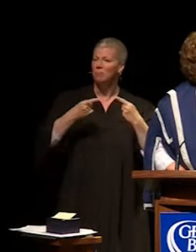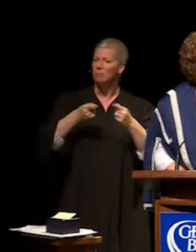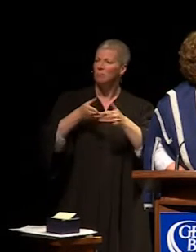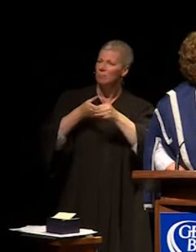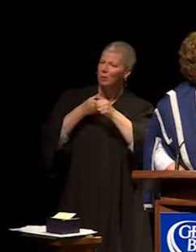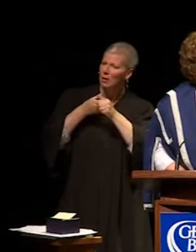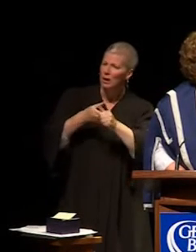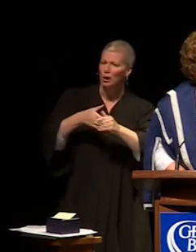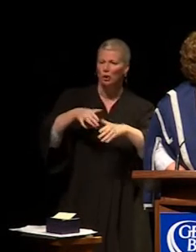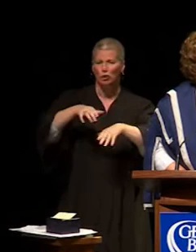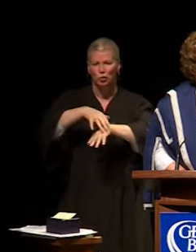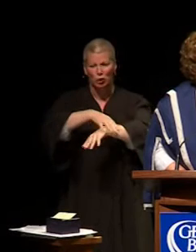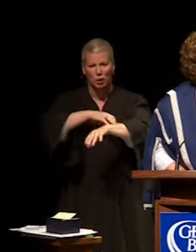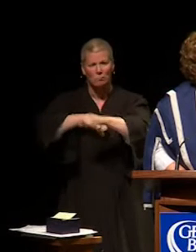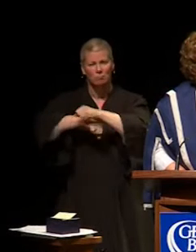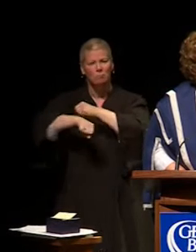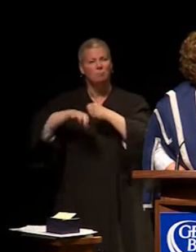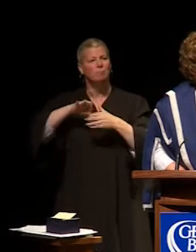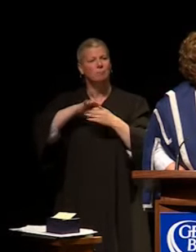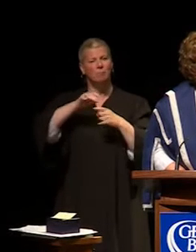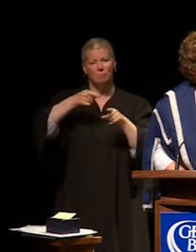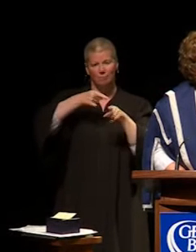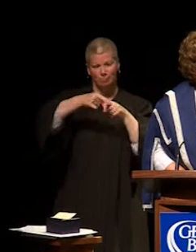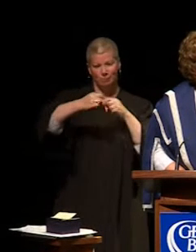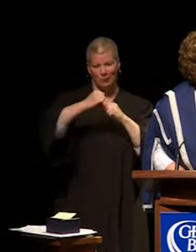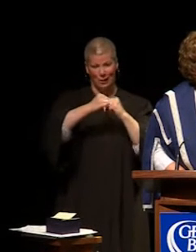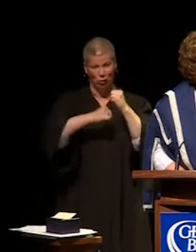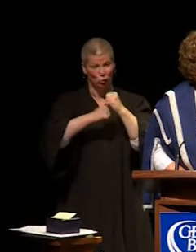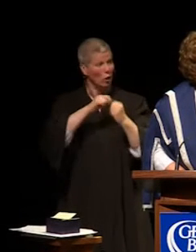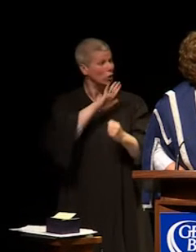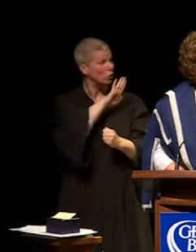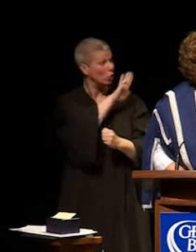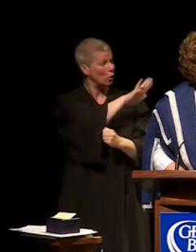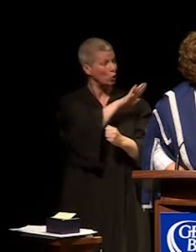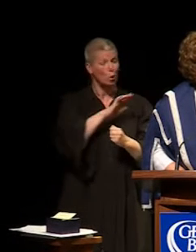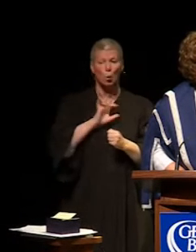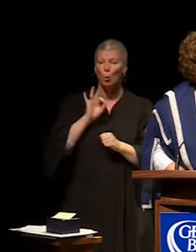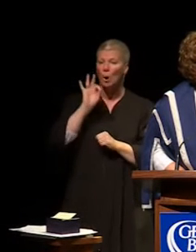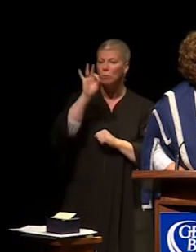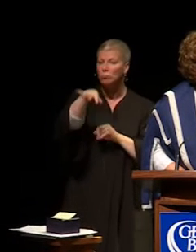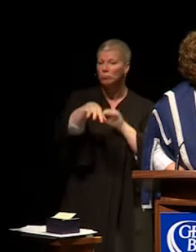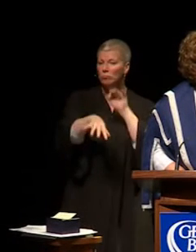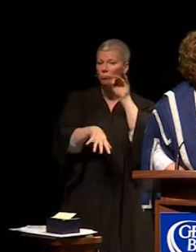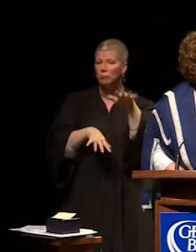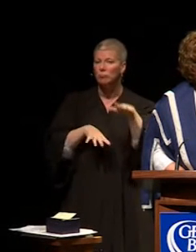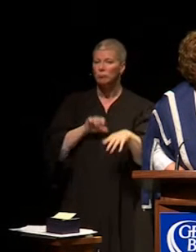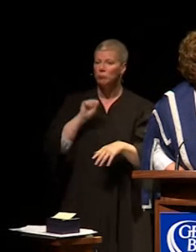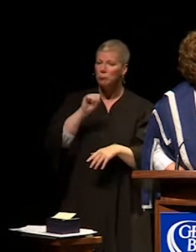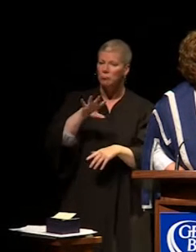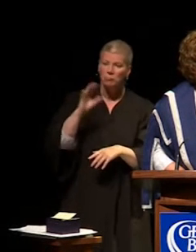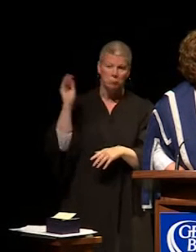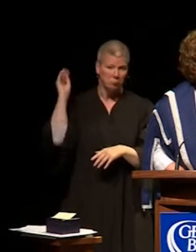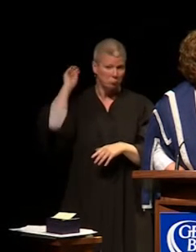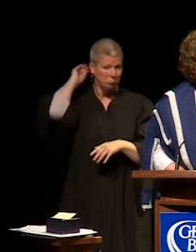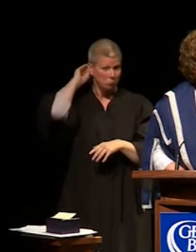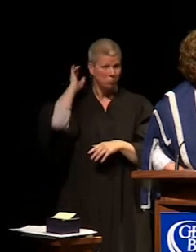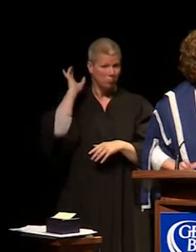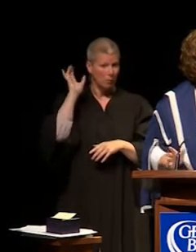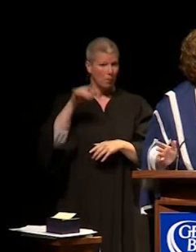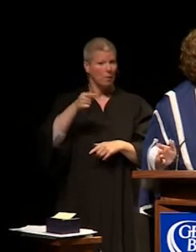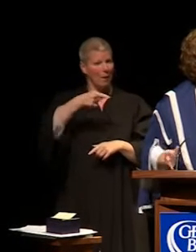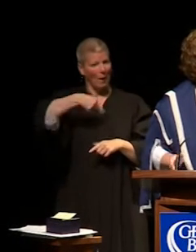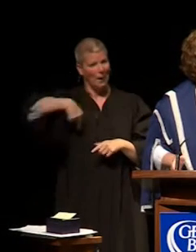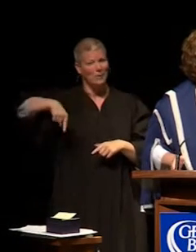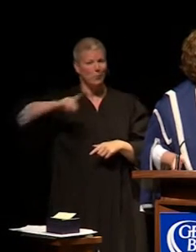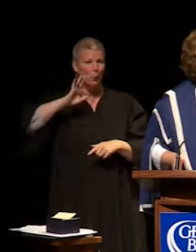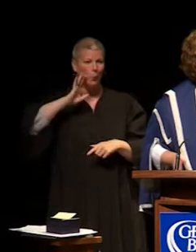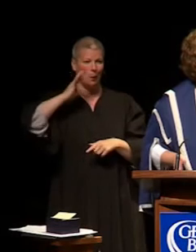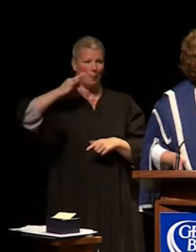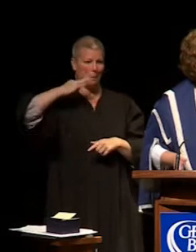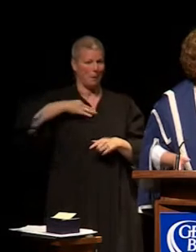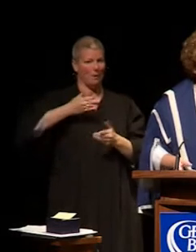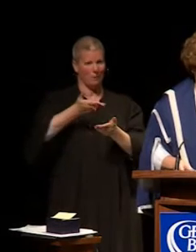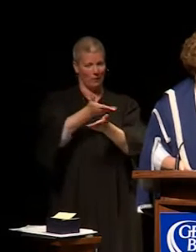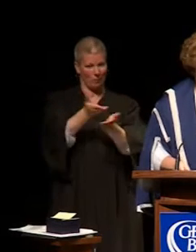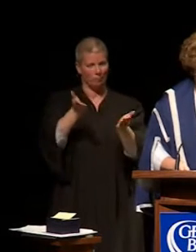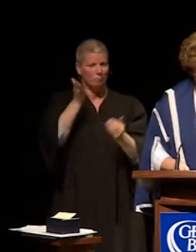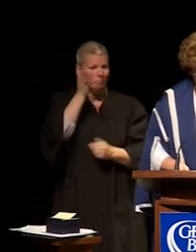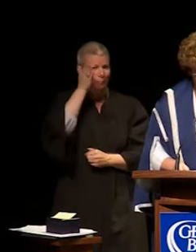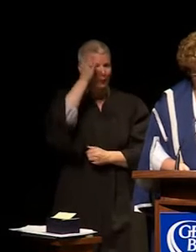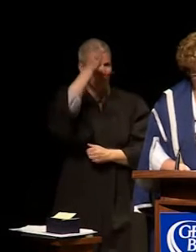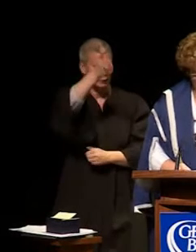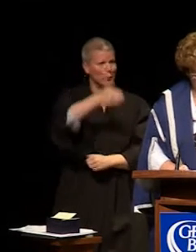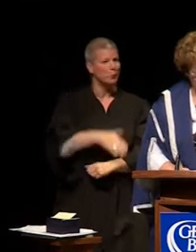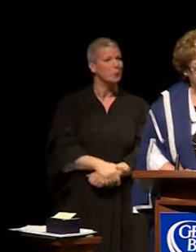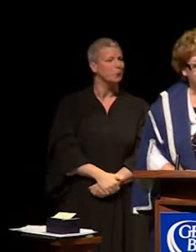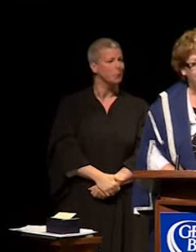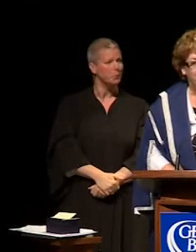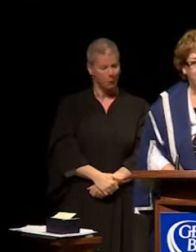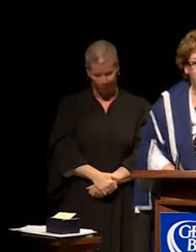I think those lessons were well-founded in a lifetime of experience in this sector, and I think will serve our graduates well as they go